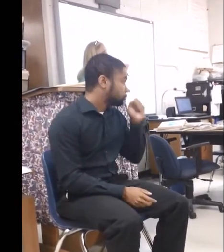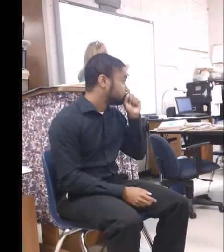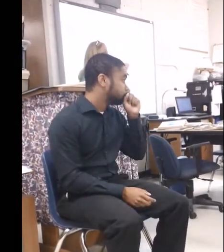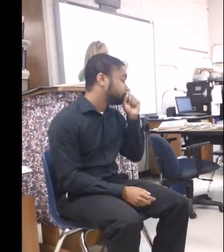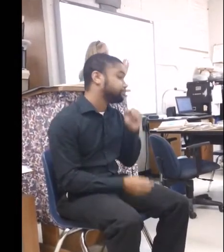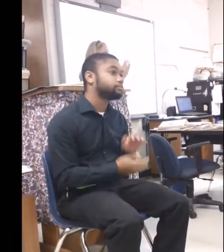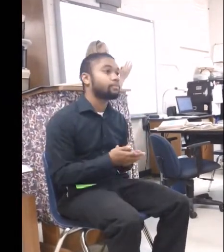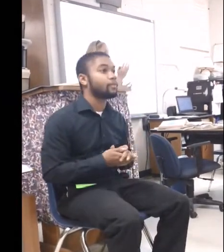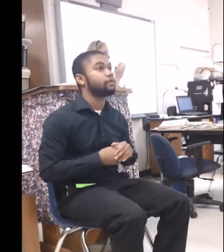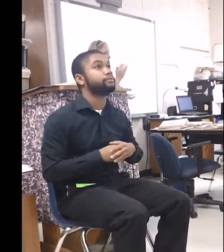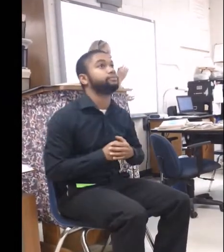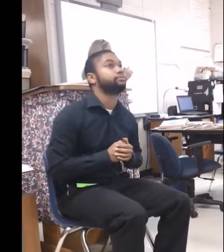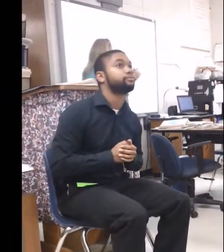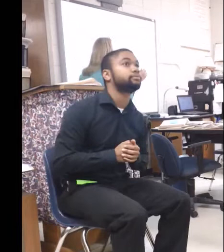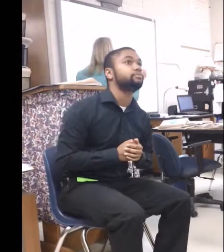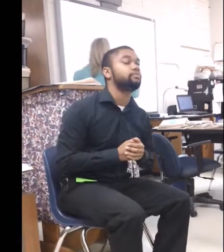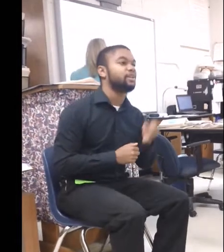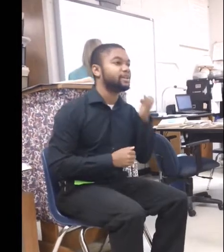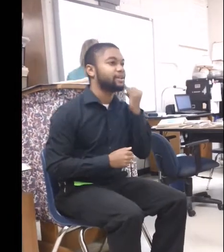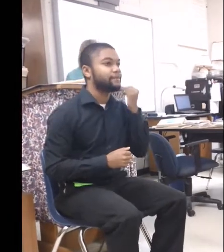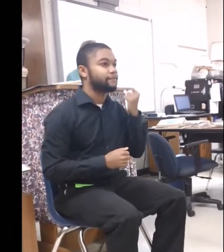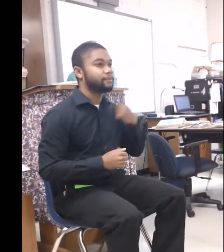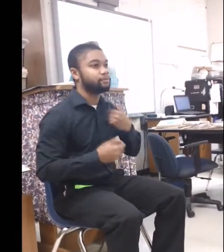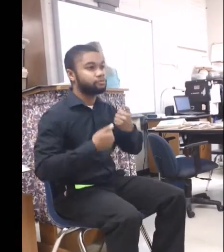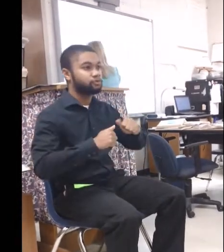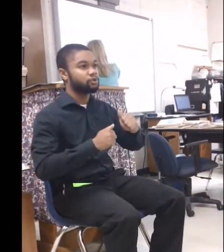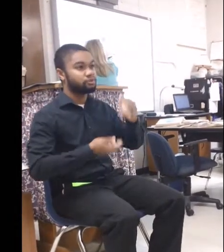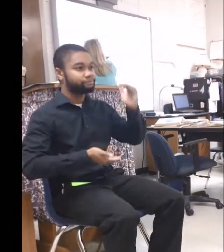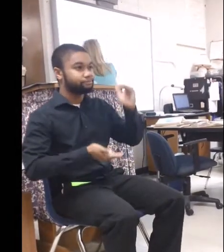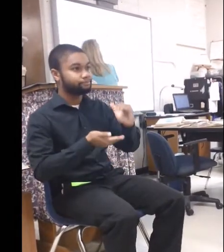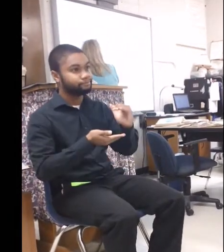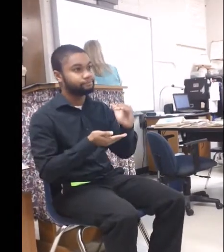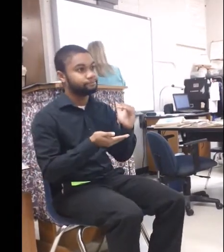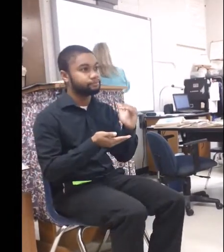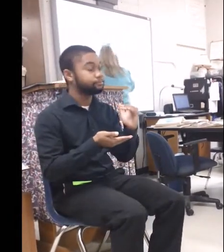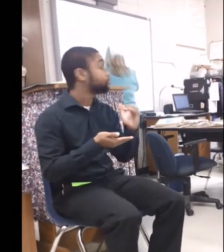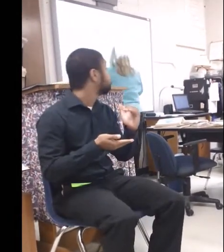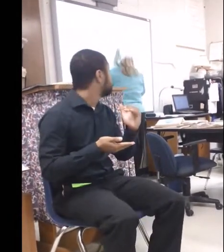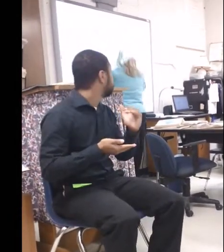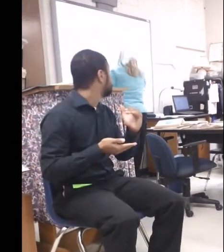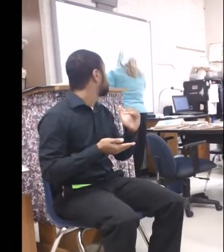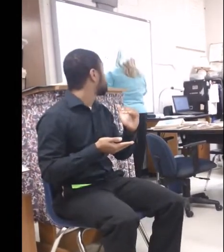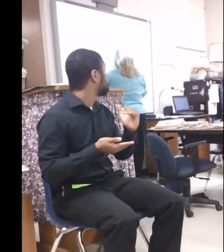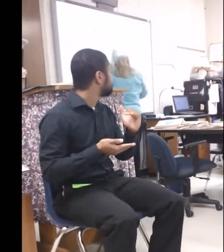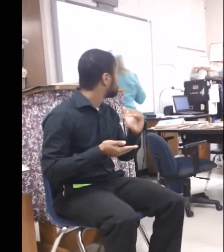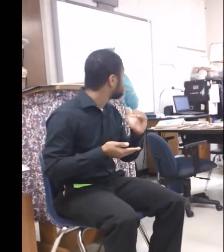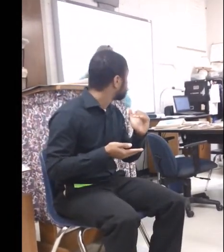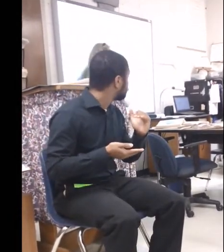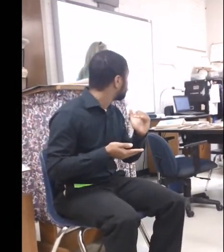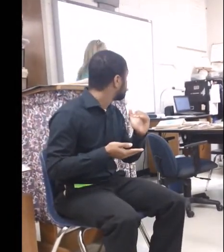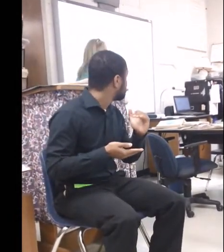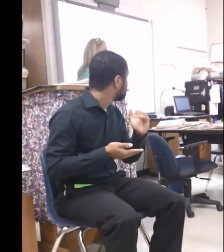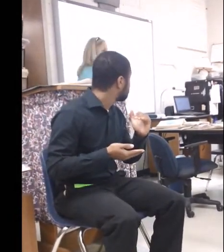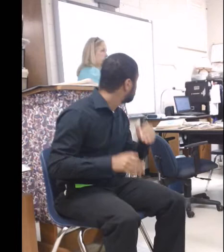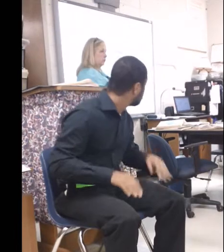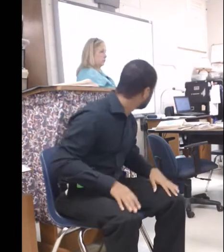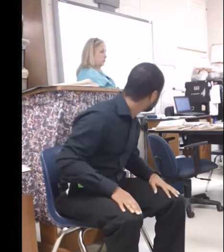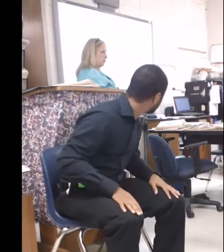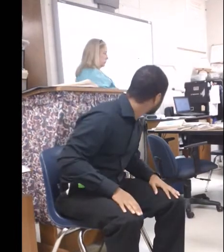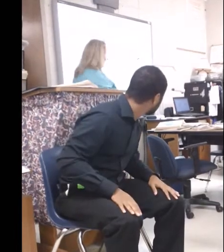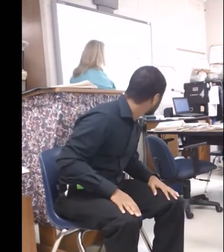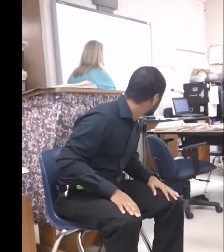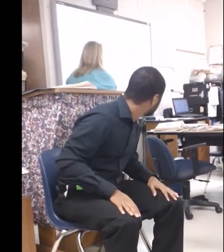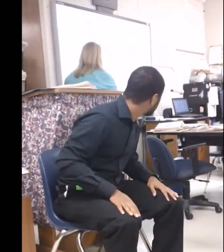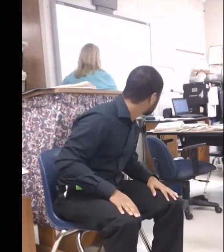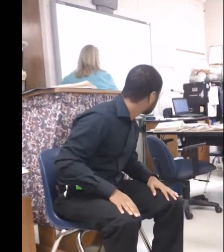You can, when you start trying to simplify, you can go here and here.